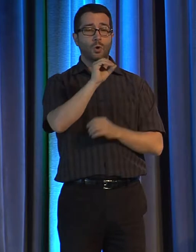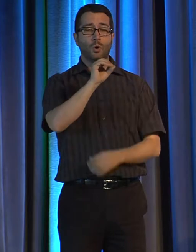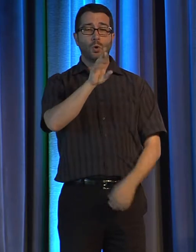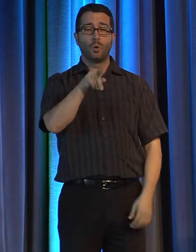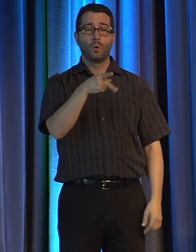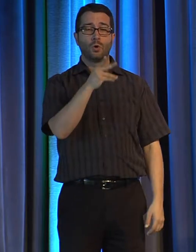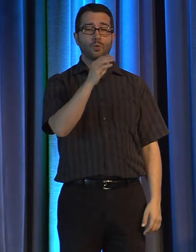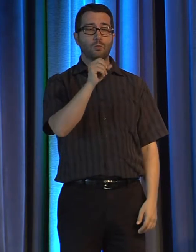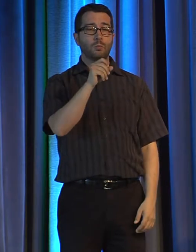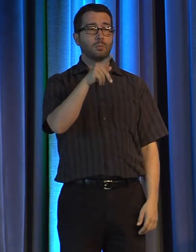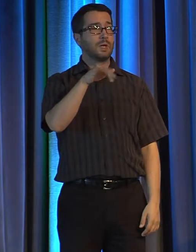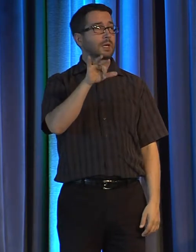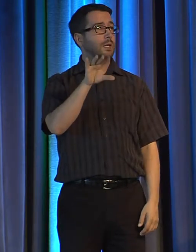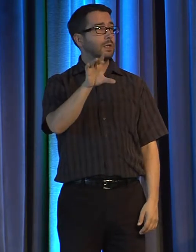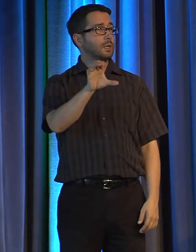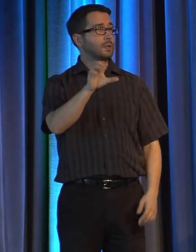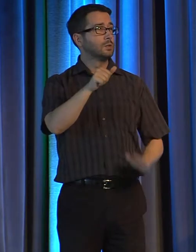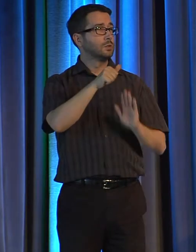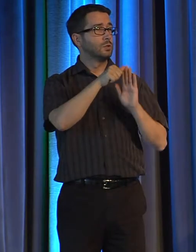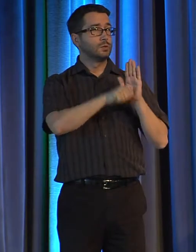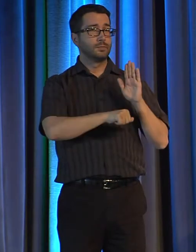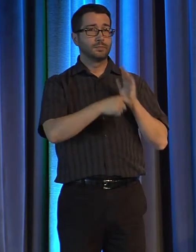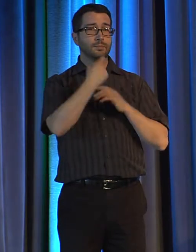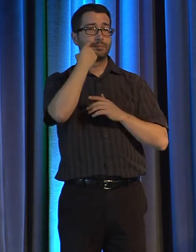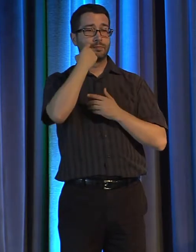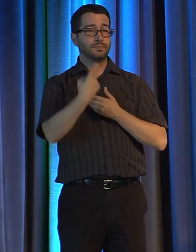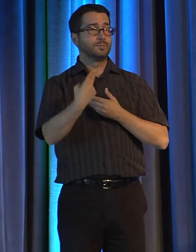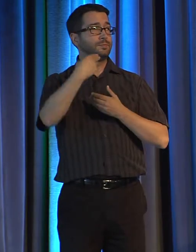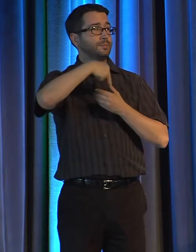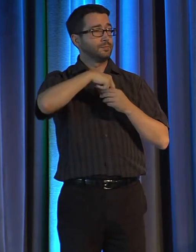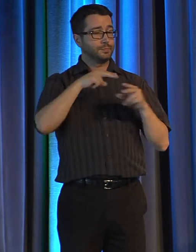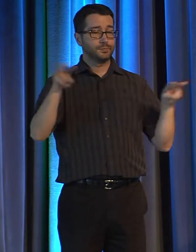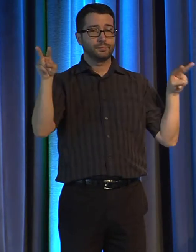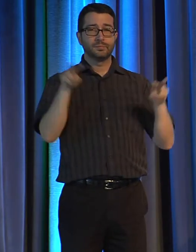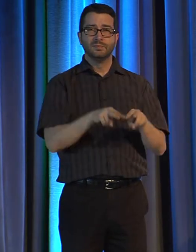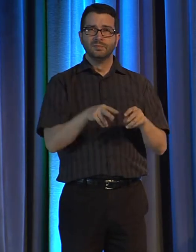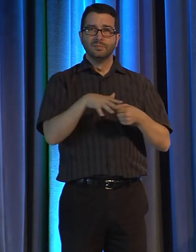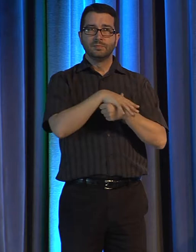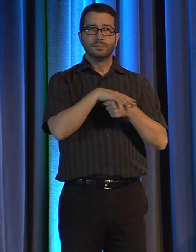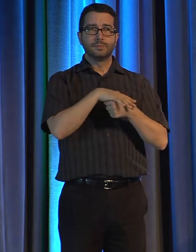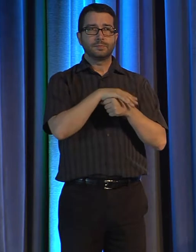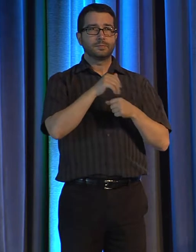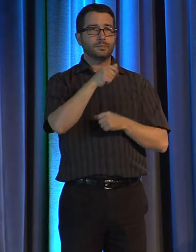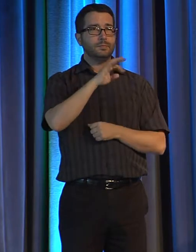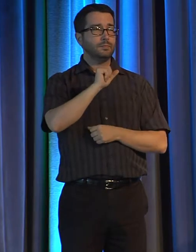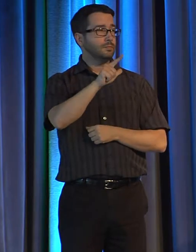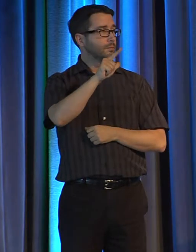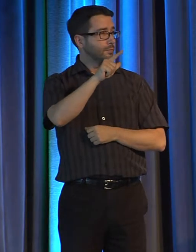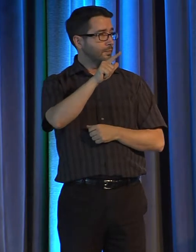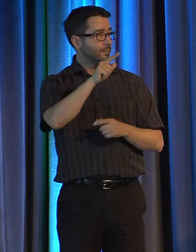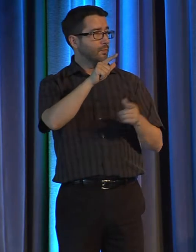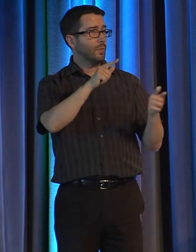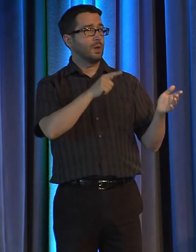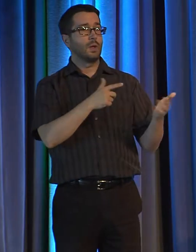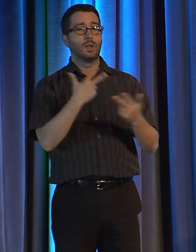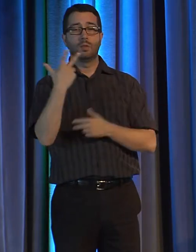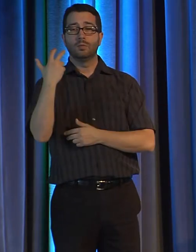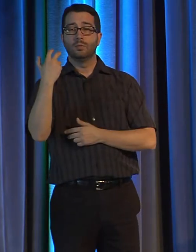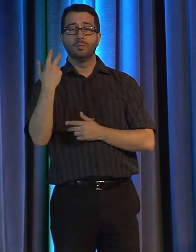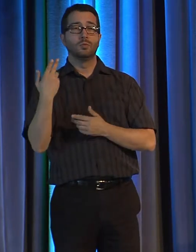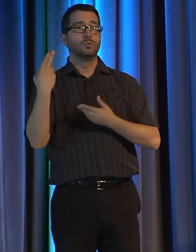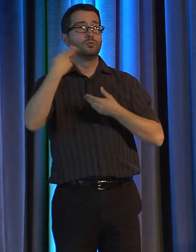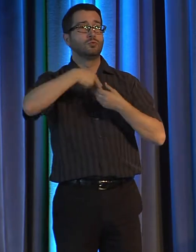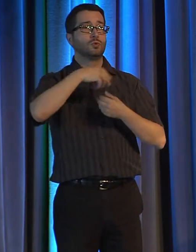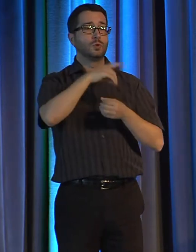The first of these surgeons joined our team at Valley Regional Hospital in April, and the remaining 3 will join teams at Dartmouth